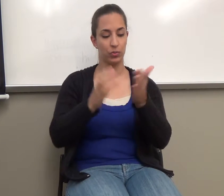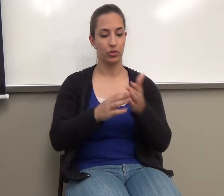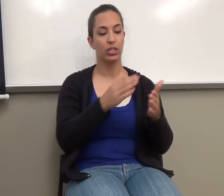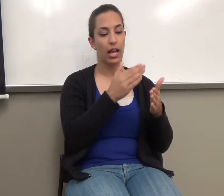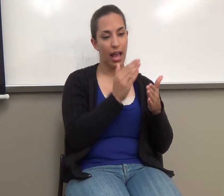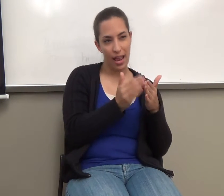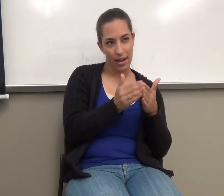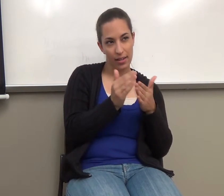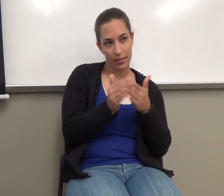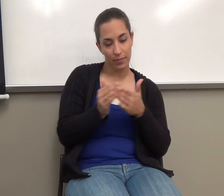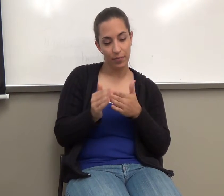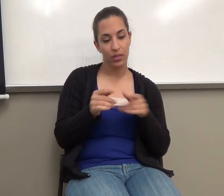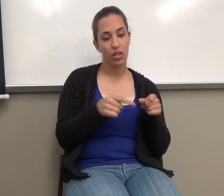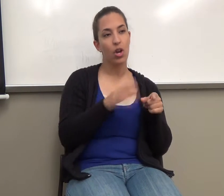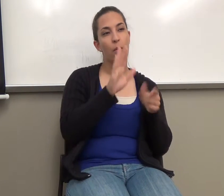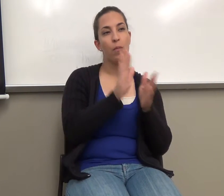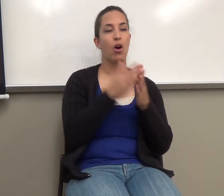your book always has